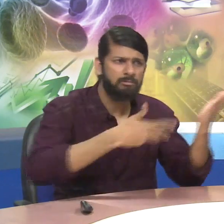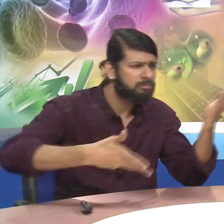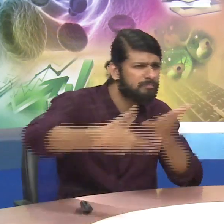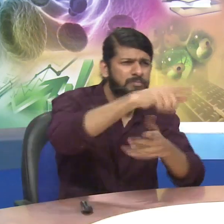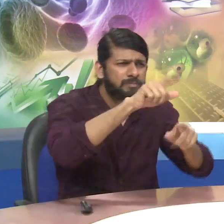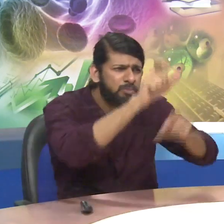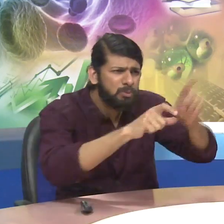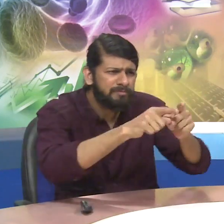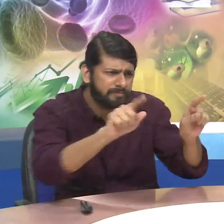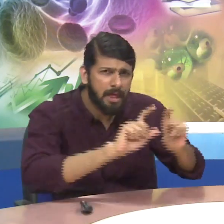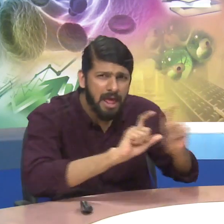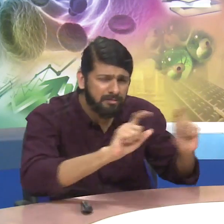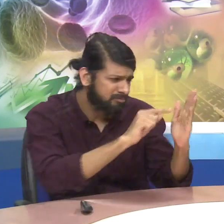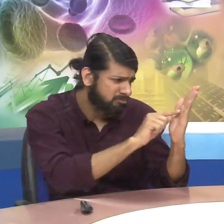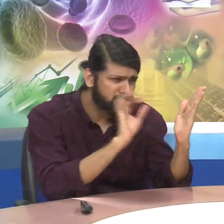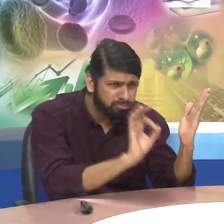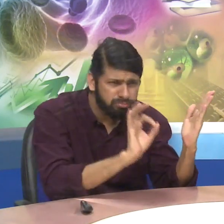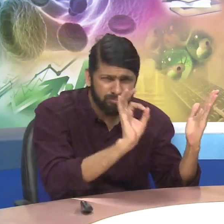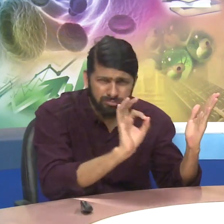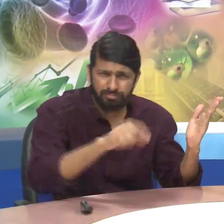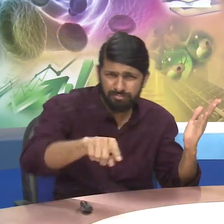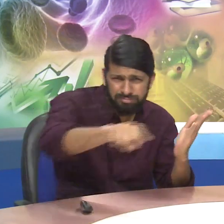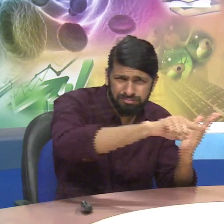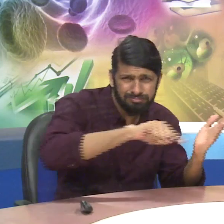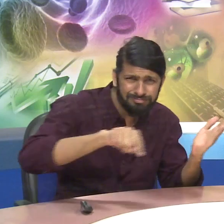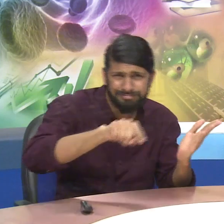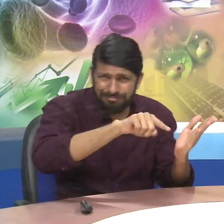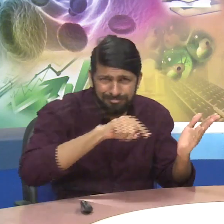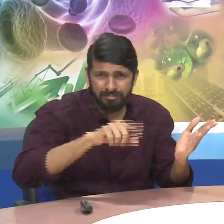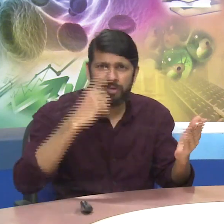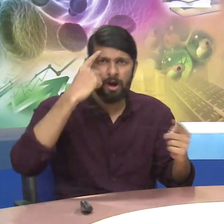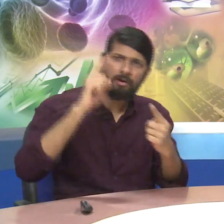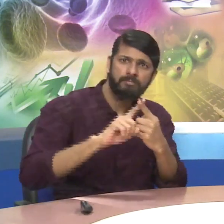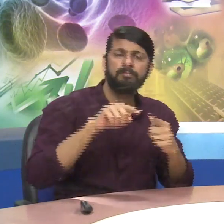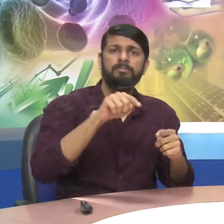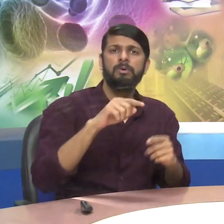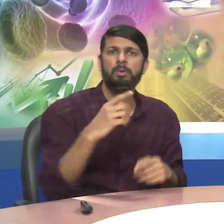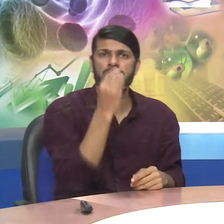moved by Jawaharlal Nehru in the Constituent Assembly